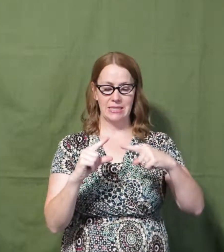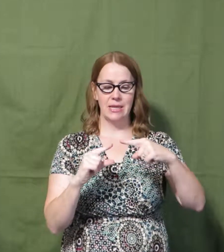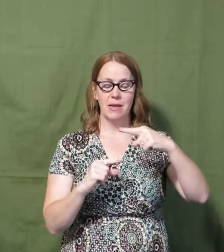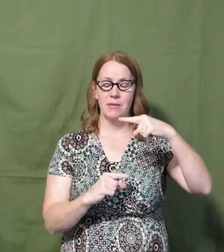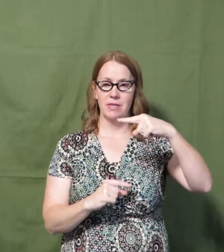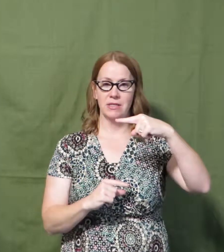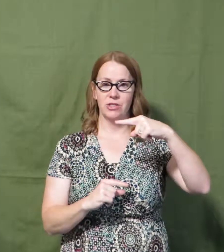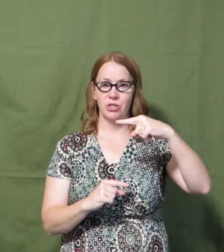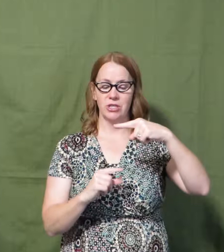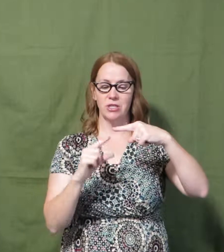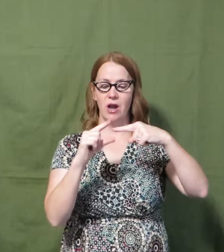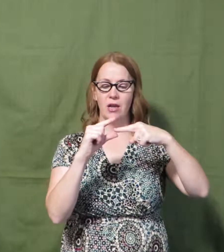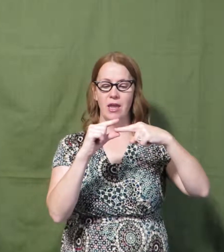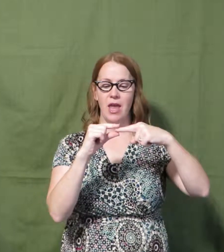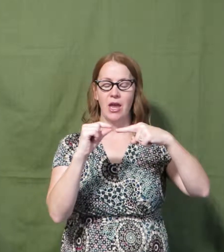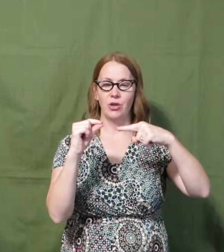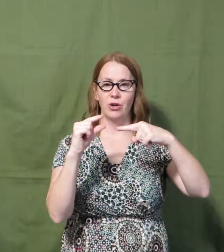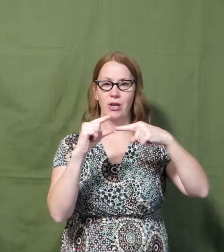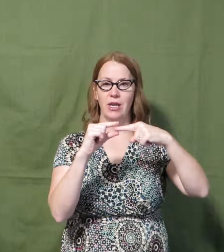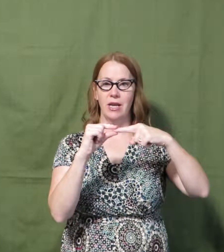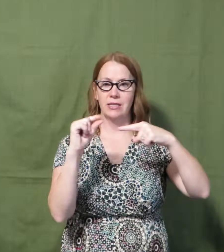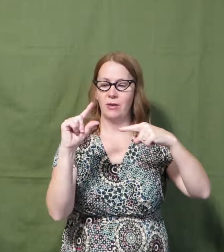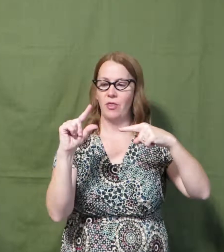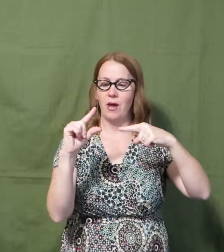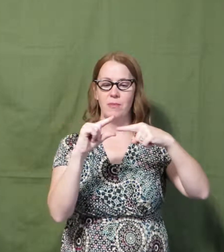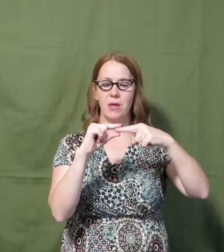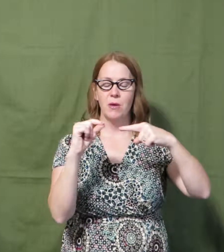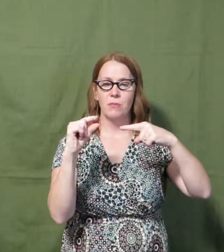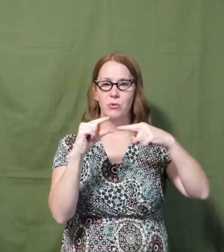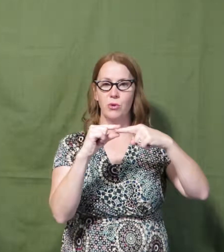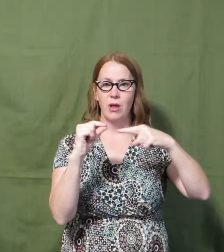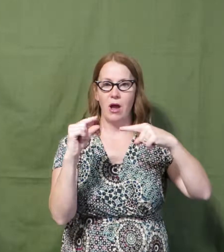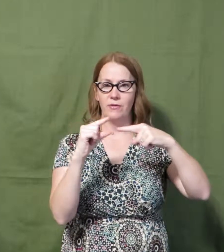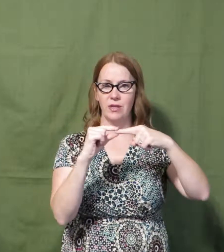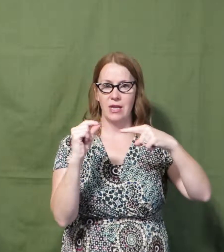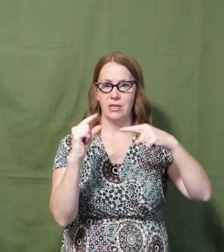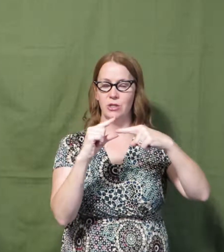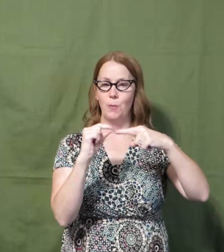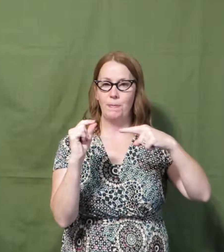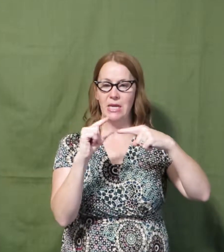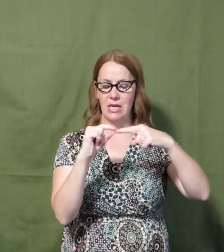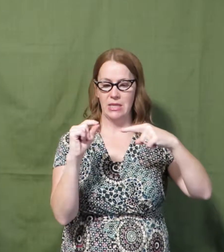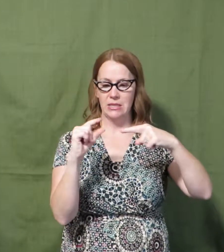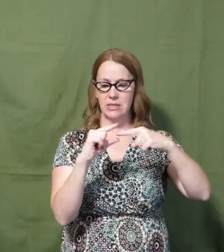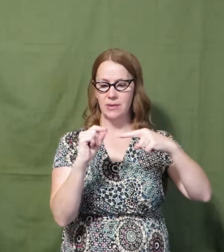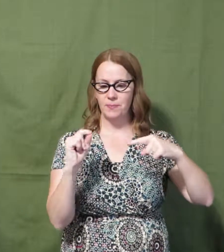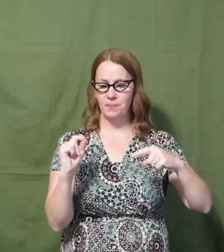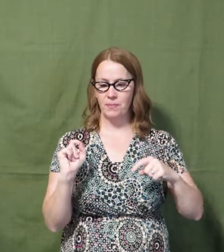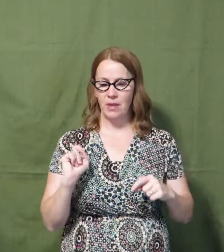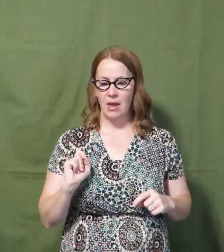Beans. This is your stalk, and your index and thumb pull it off the end. So beans.